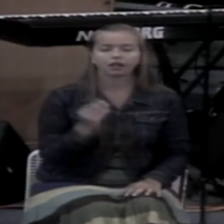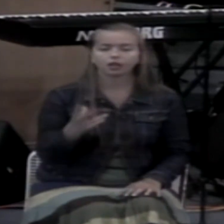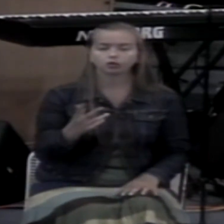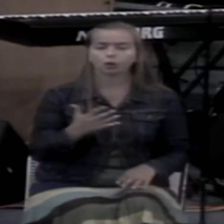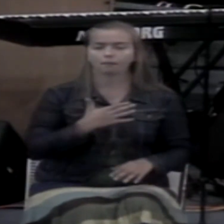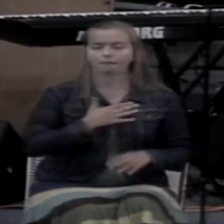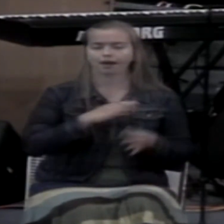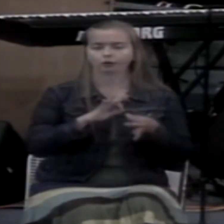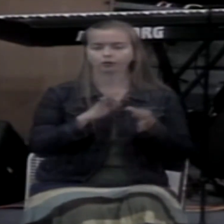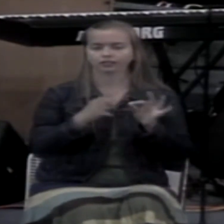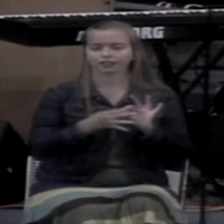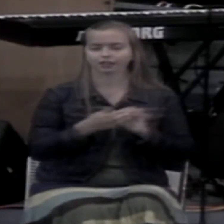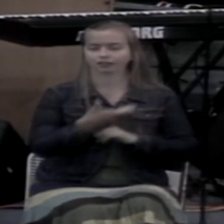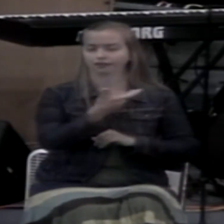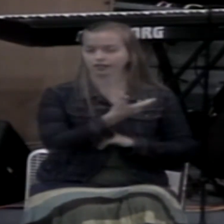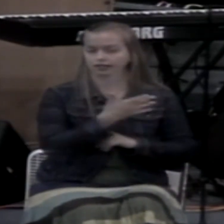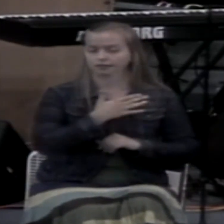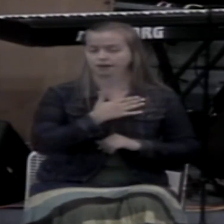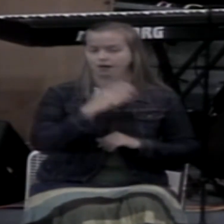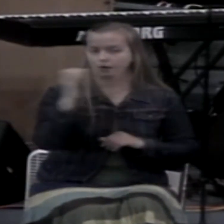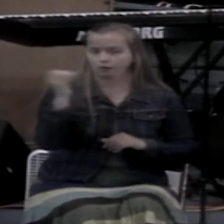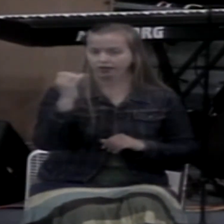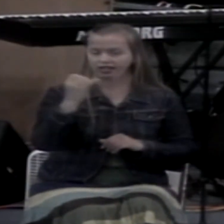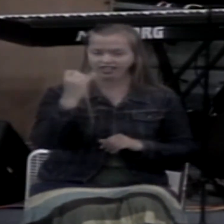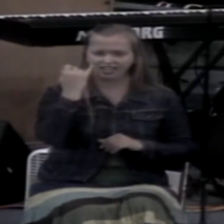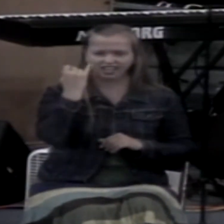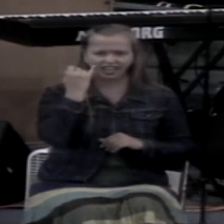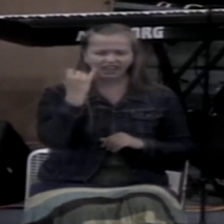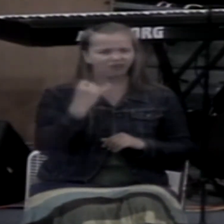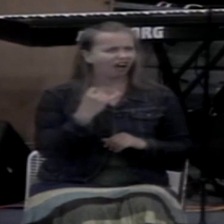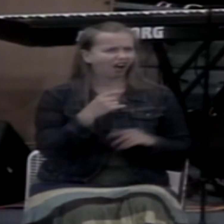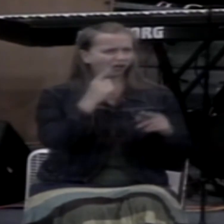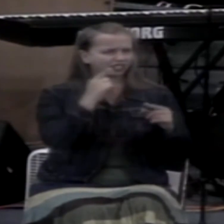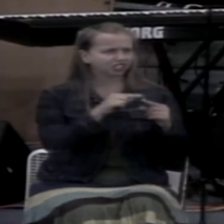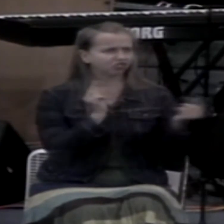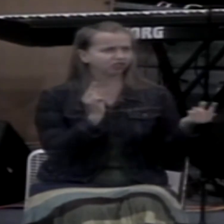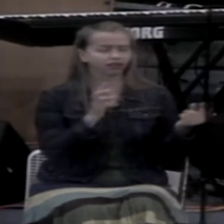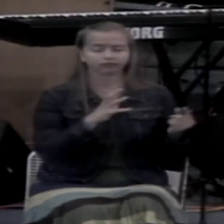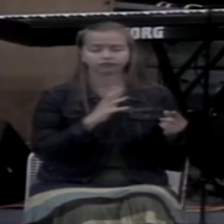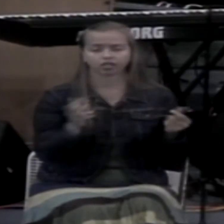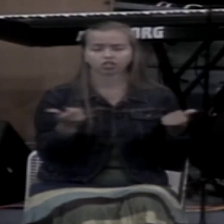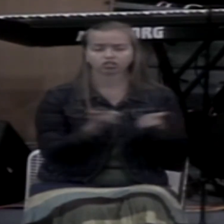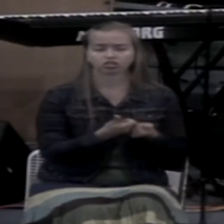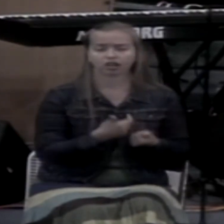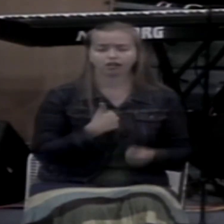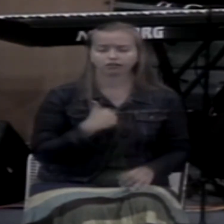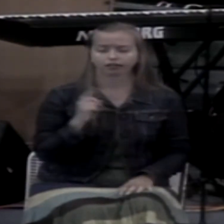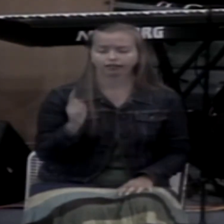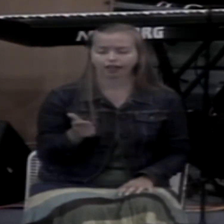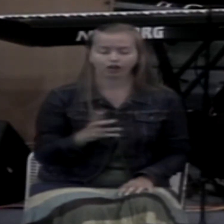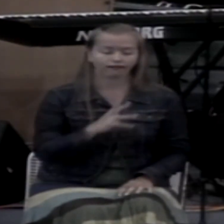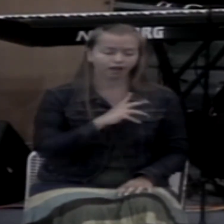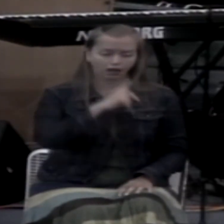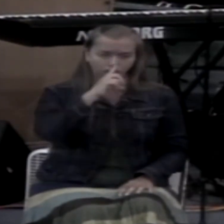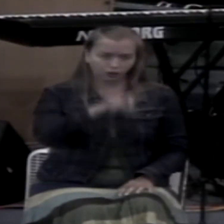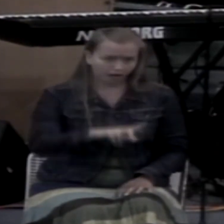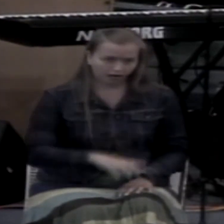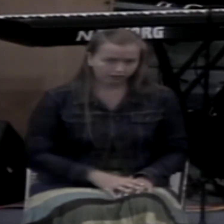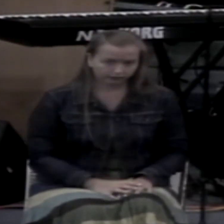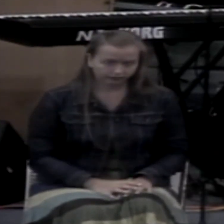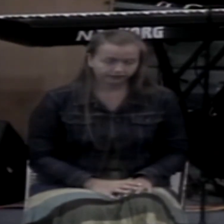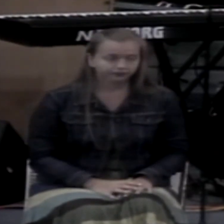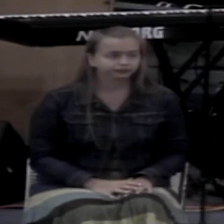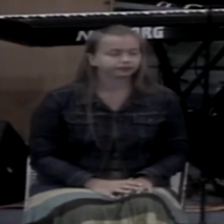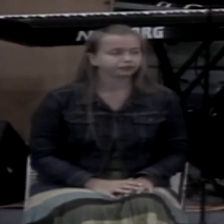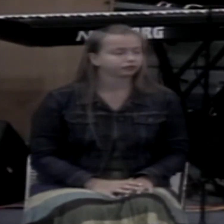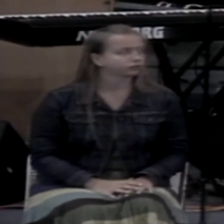Now, someone called me years ago when I was superintendent, telling me all about their pastor, things they